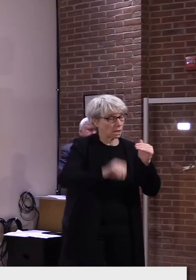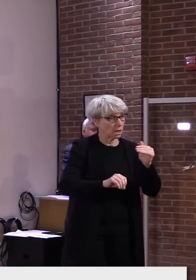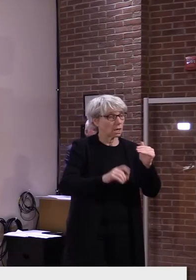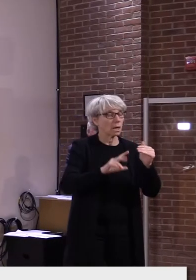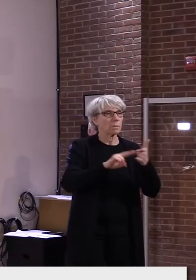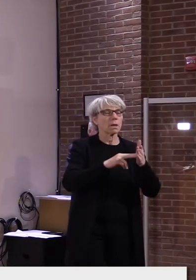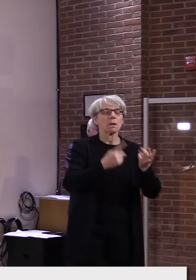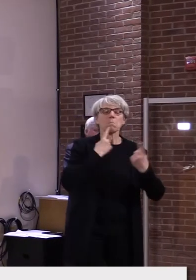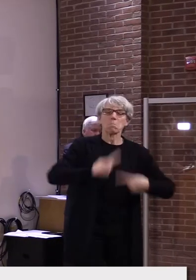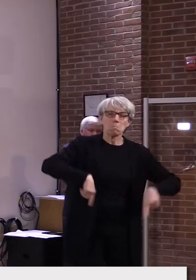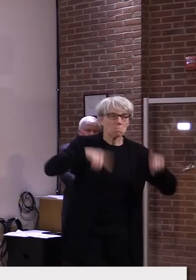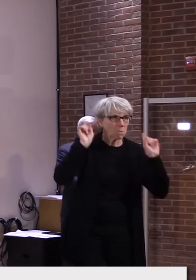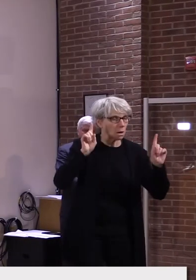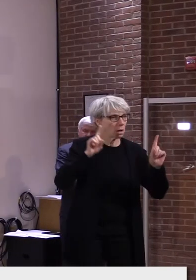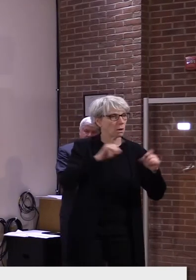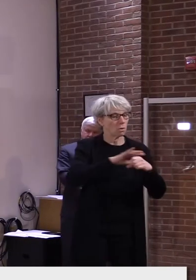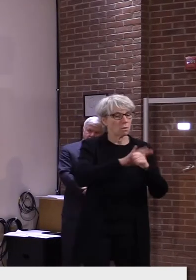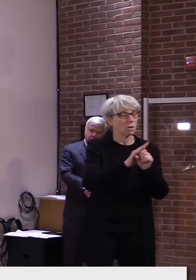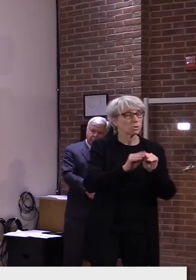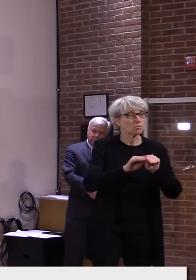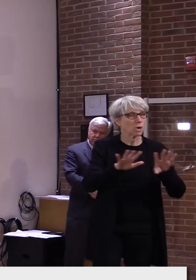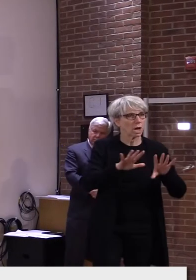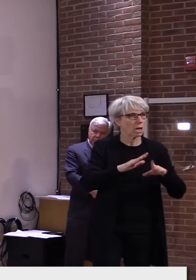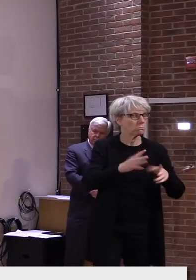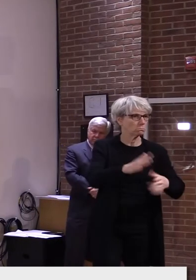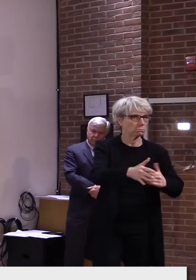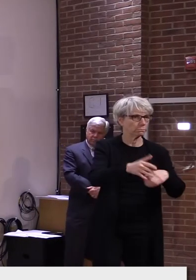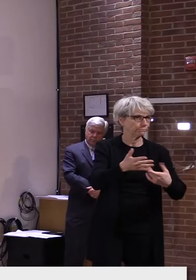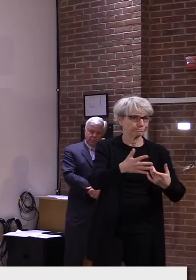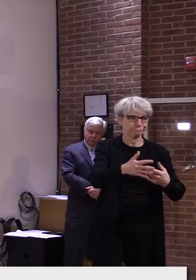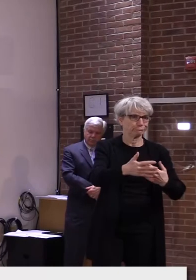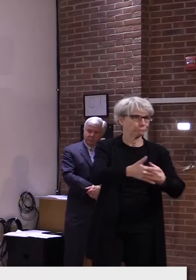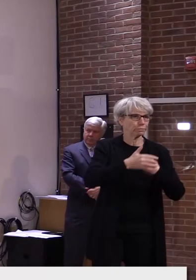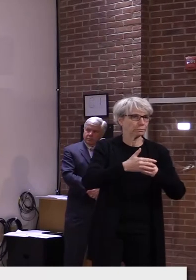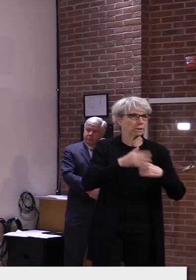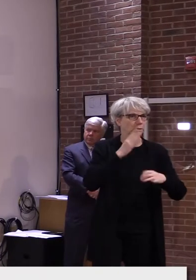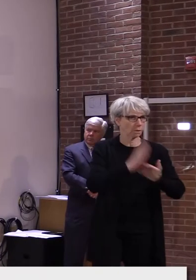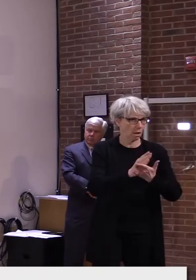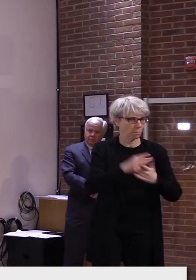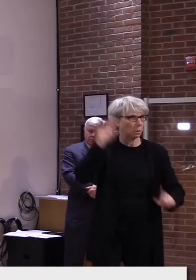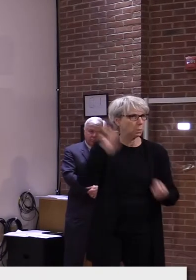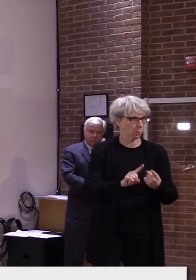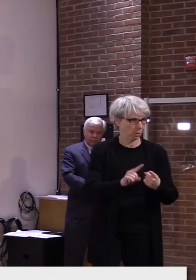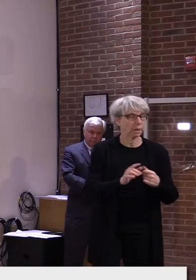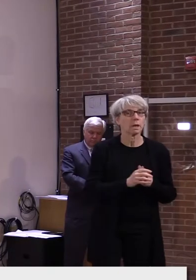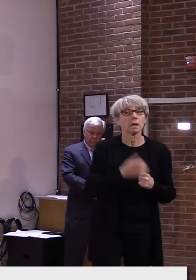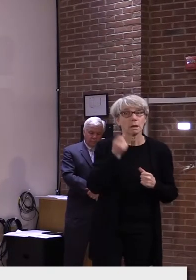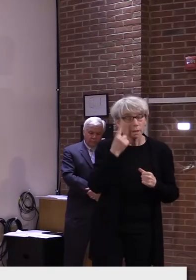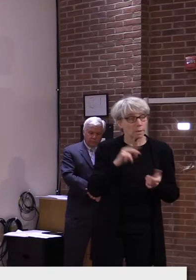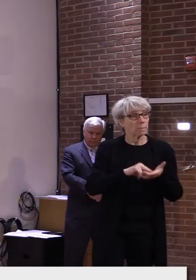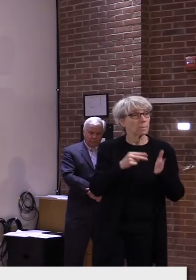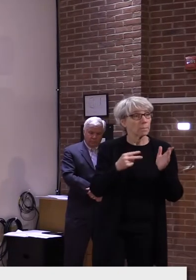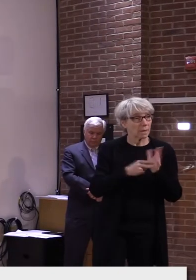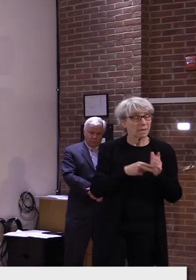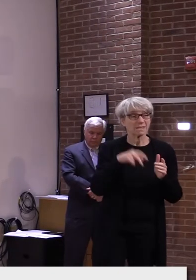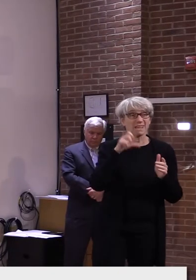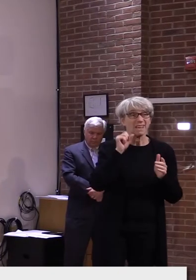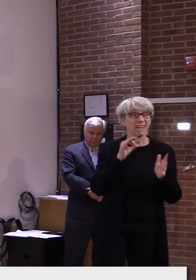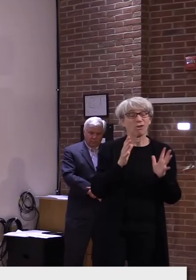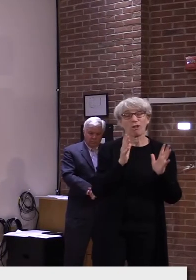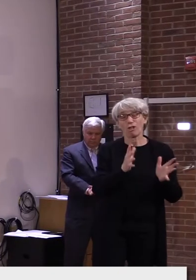truly suppress coronavirus activity in this state. This leads to less opportunity for the virus to be